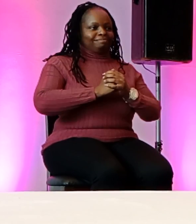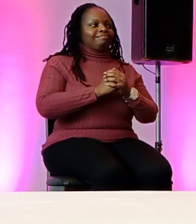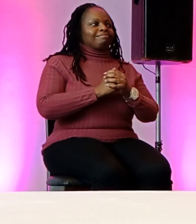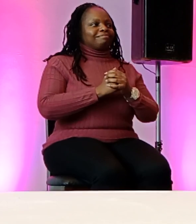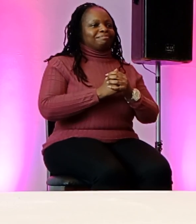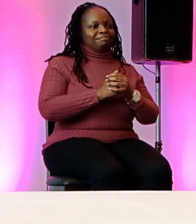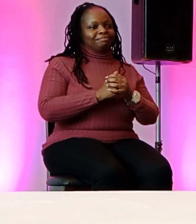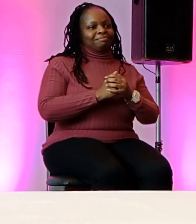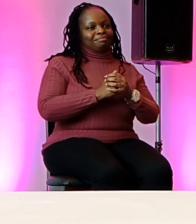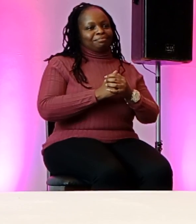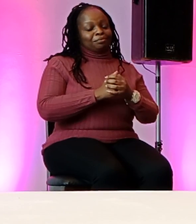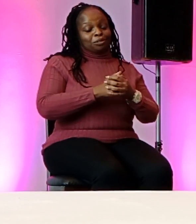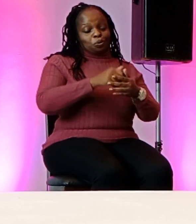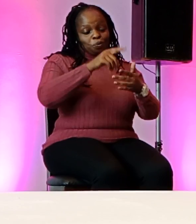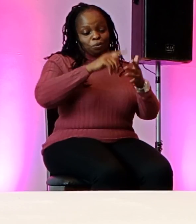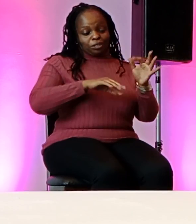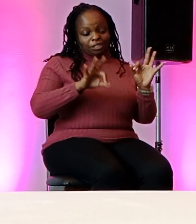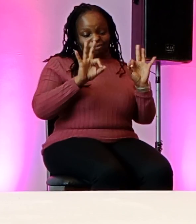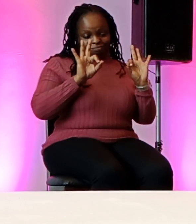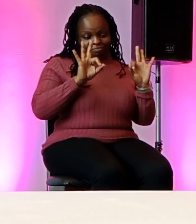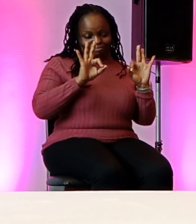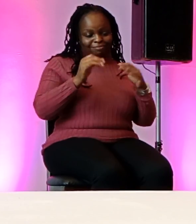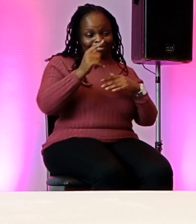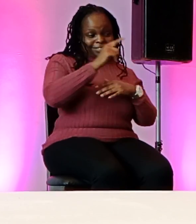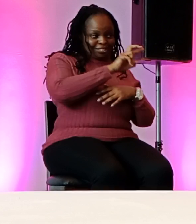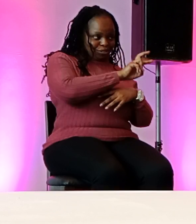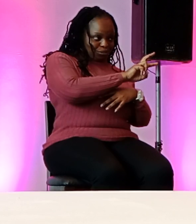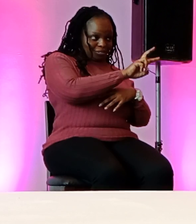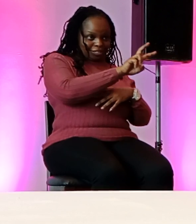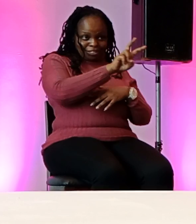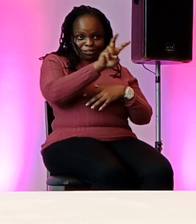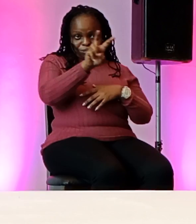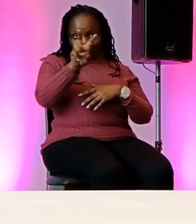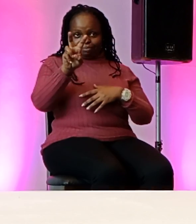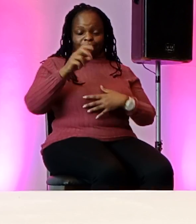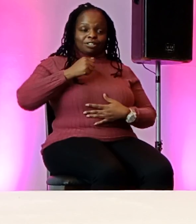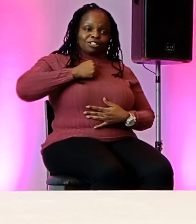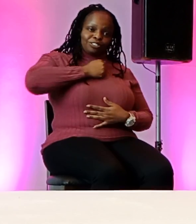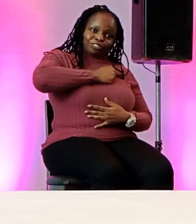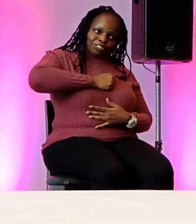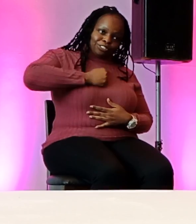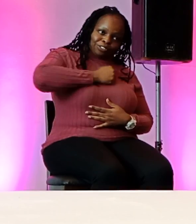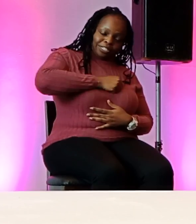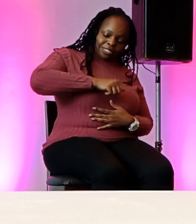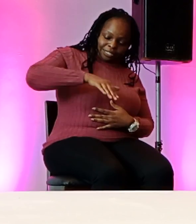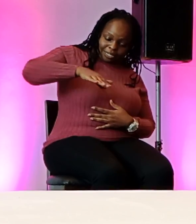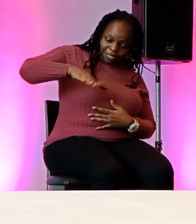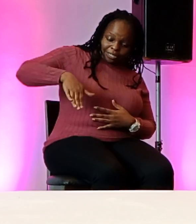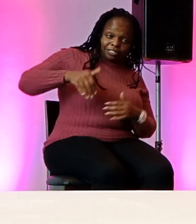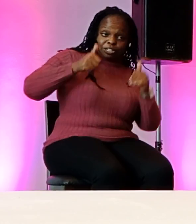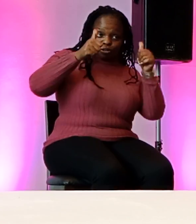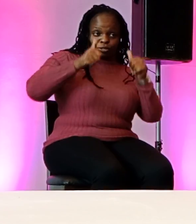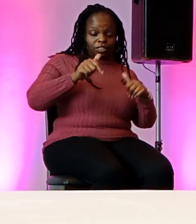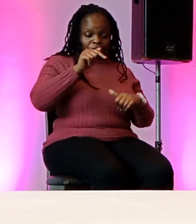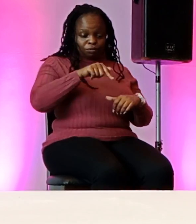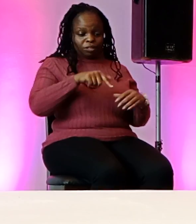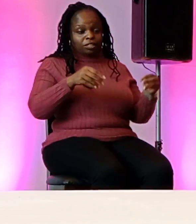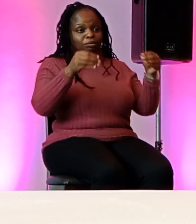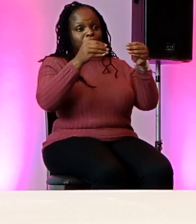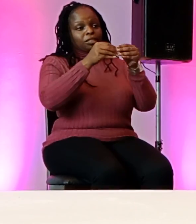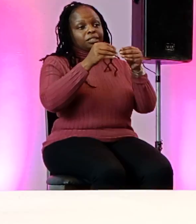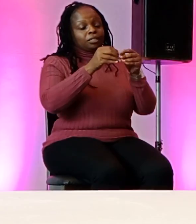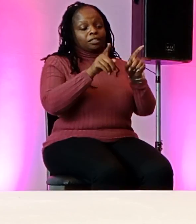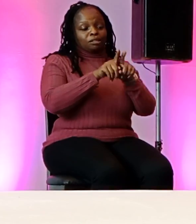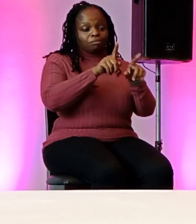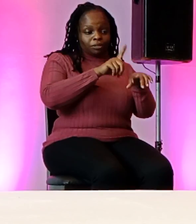What a great day to see you all. We apologize for the late notice for this meeting. At